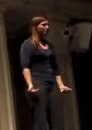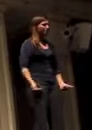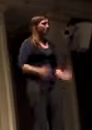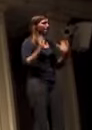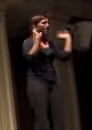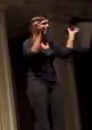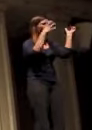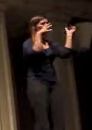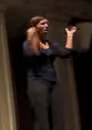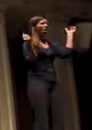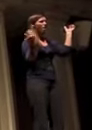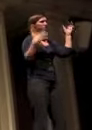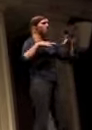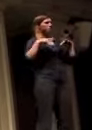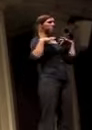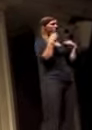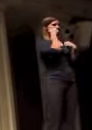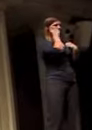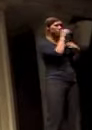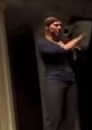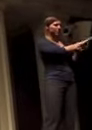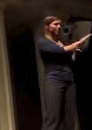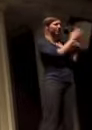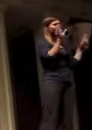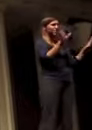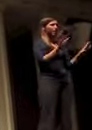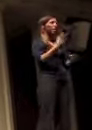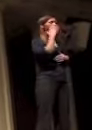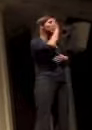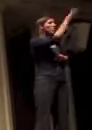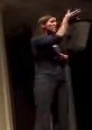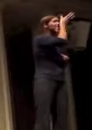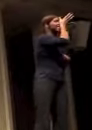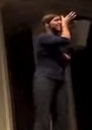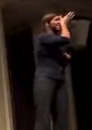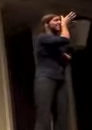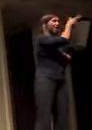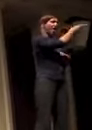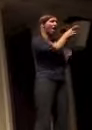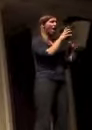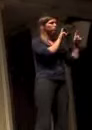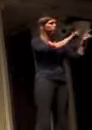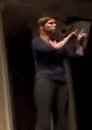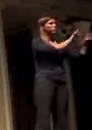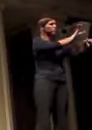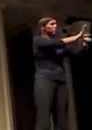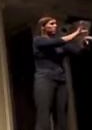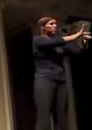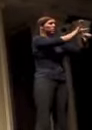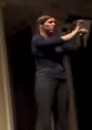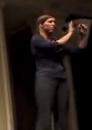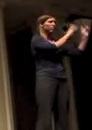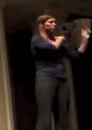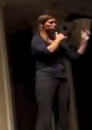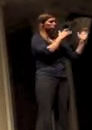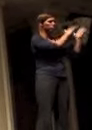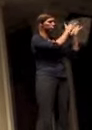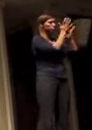God, as their witness, these Christian niggas be doubting that this jumper is not the second coming of Jesus and will save him from this